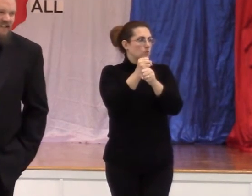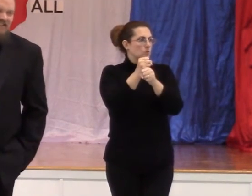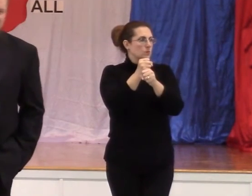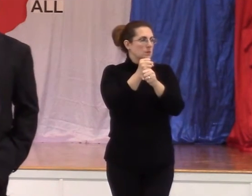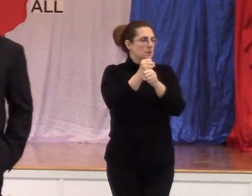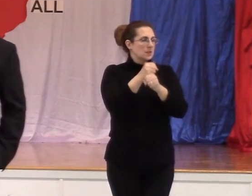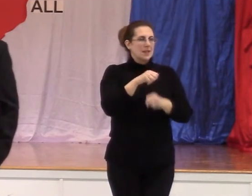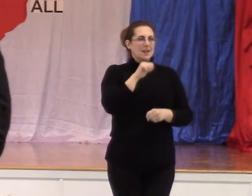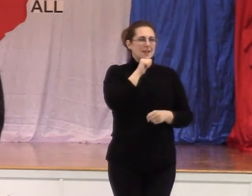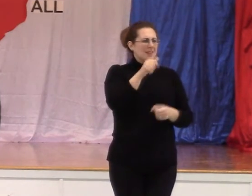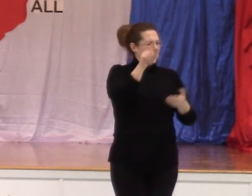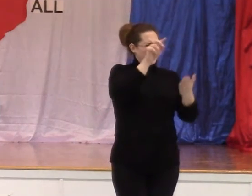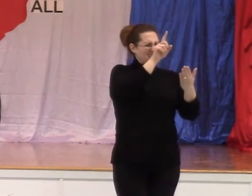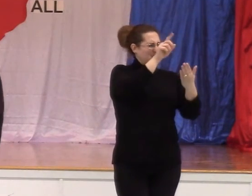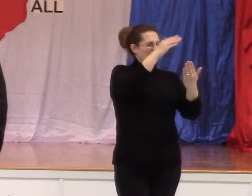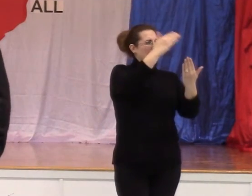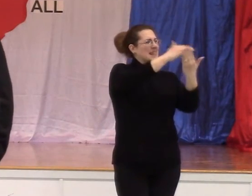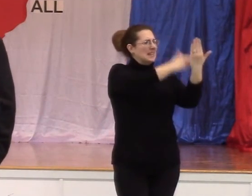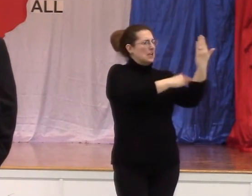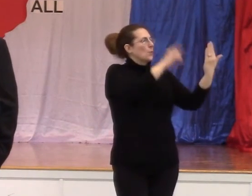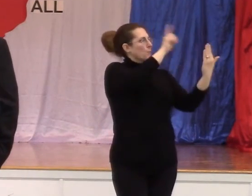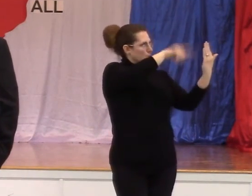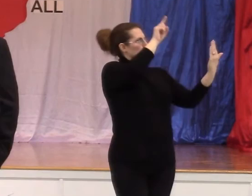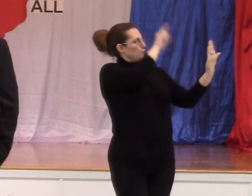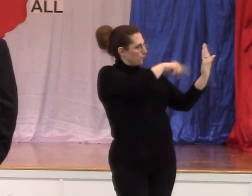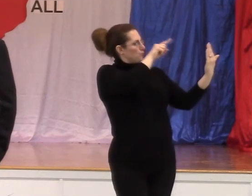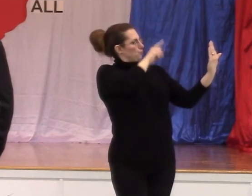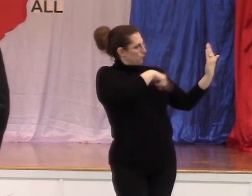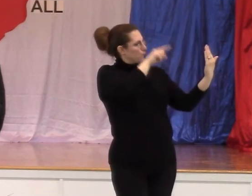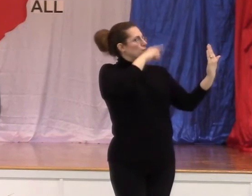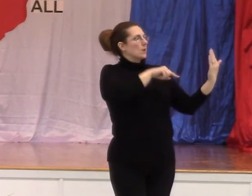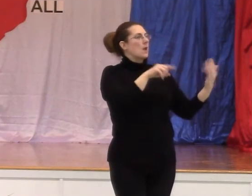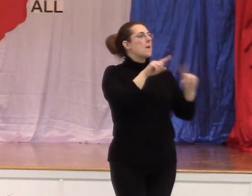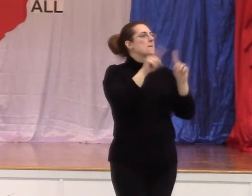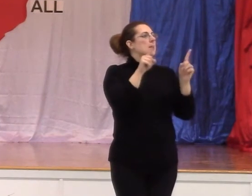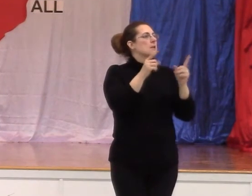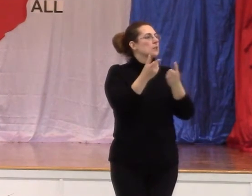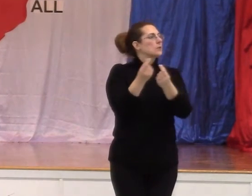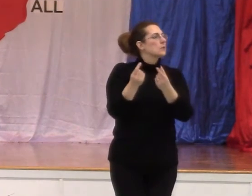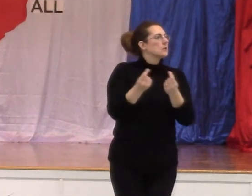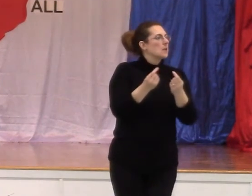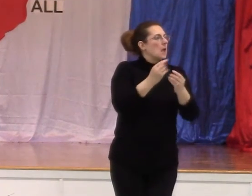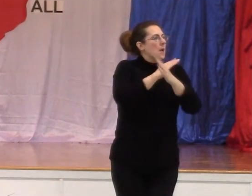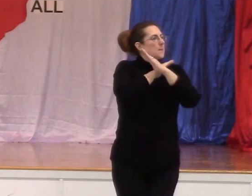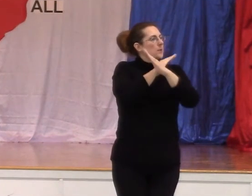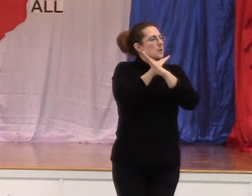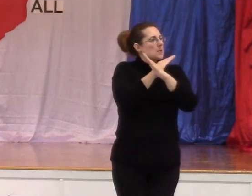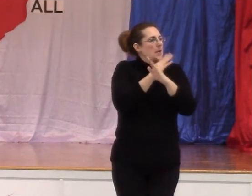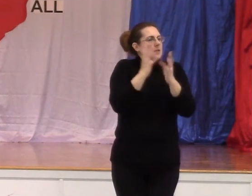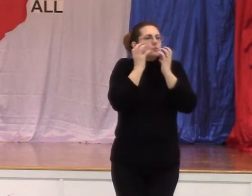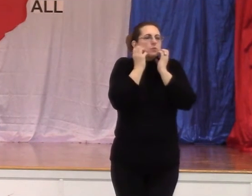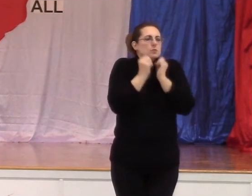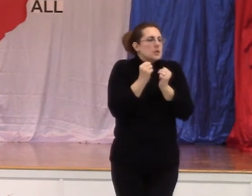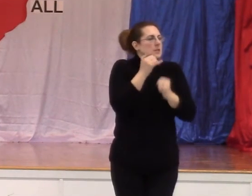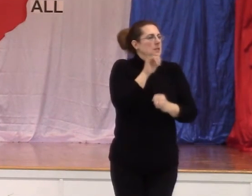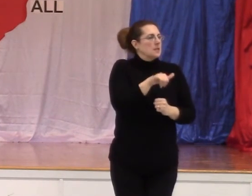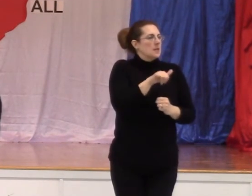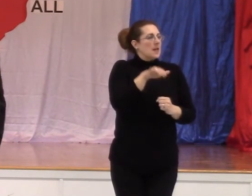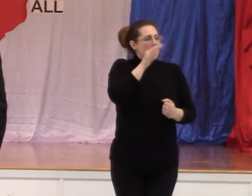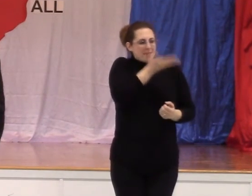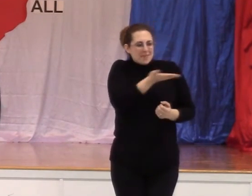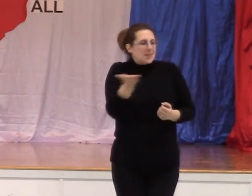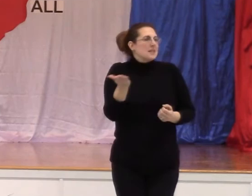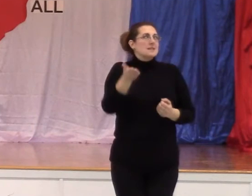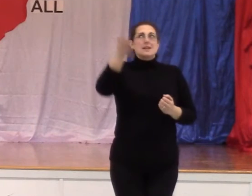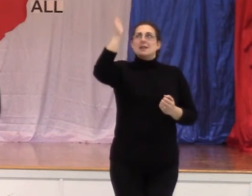Not as a checklist, but you're going to keep his word. You're going to guard it and treasure it. This is